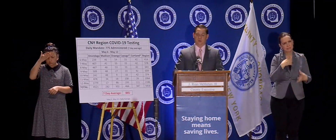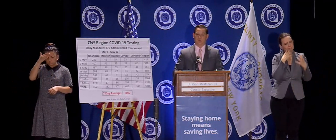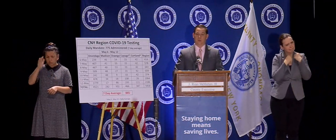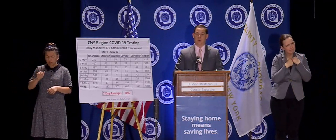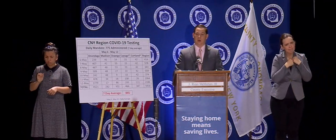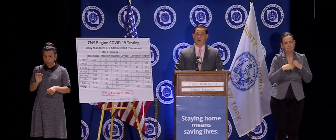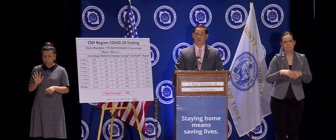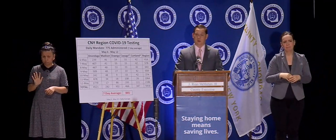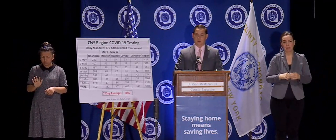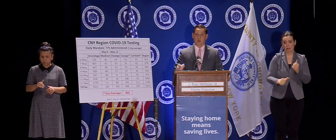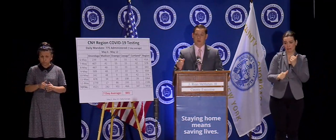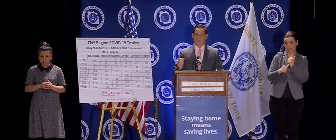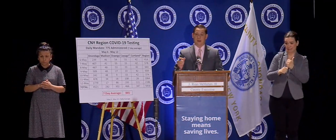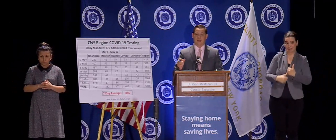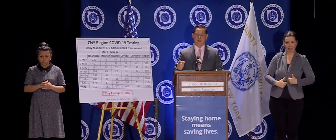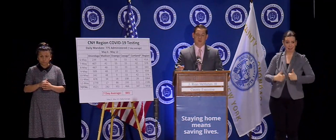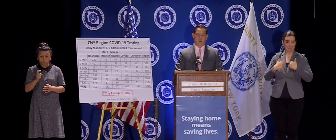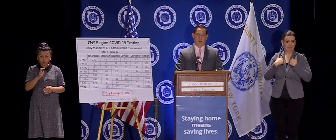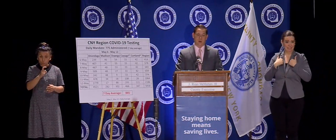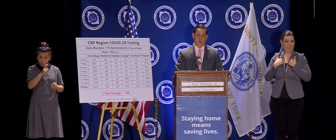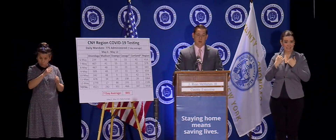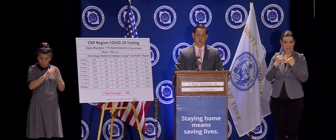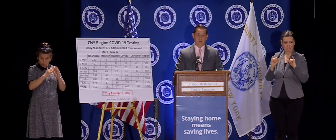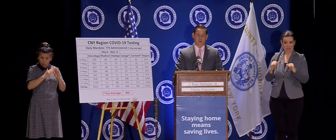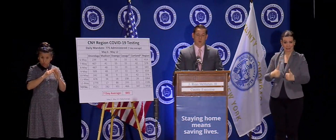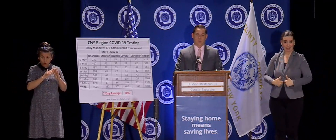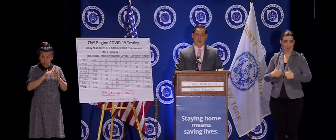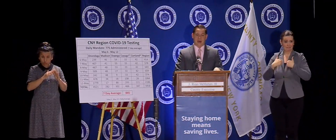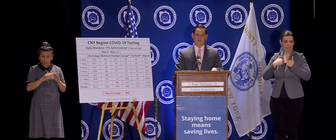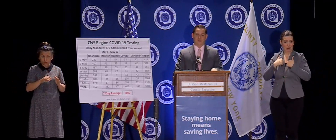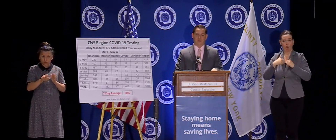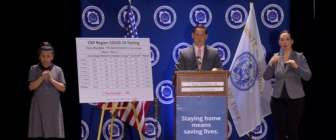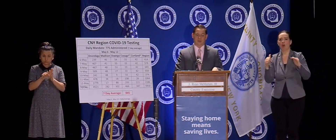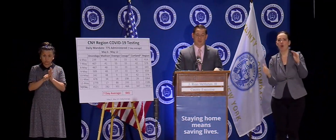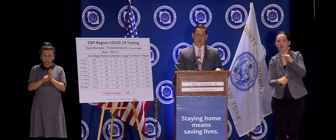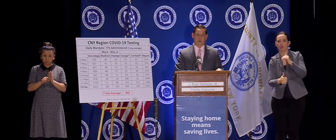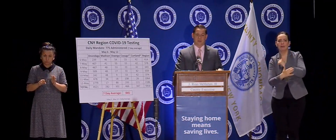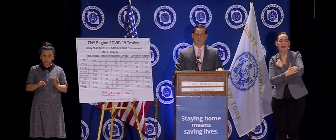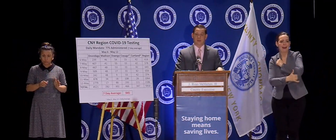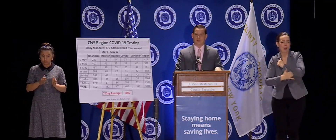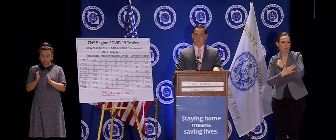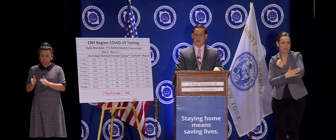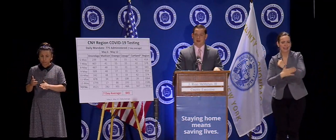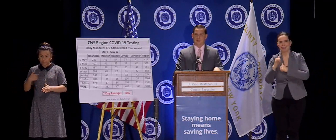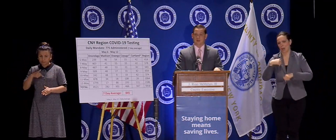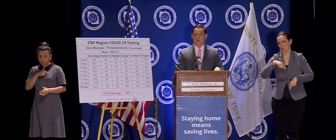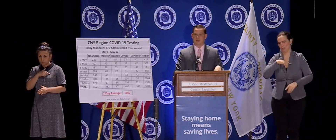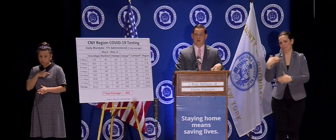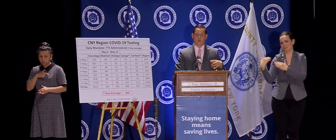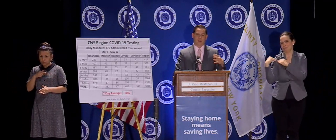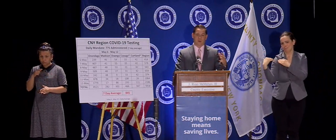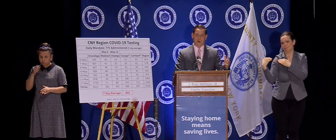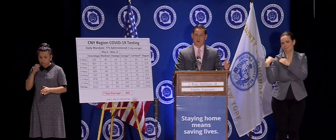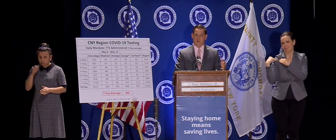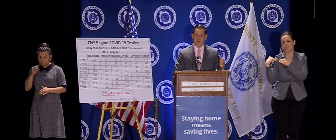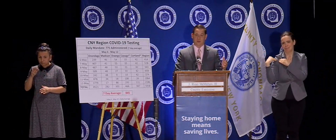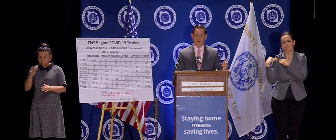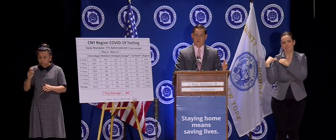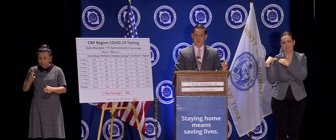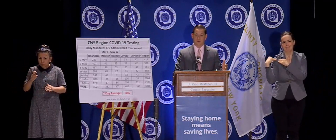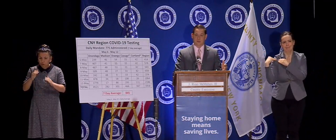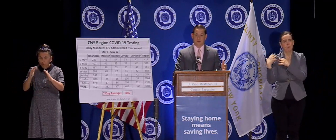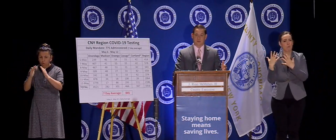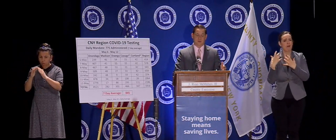our purview, are also under this mandate as well. So we have to make sure that they're meeting their mandates so that they don't run into